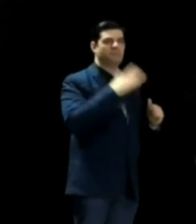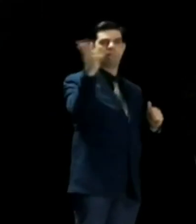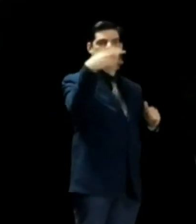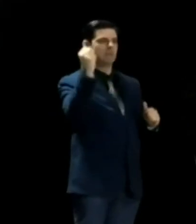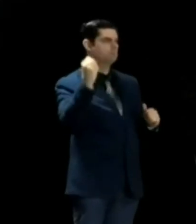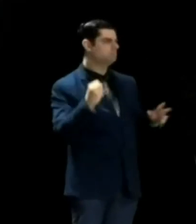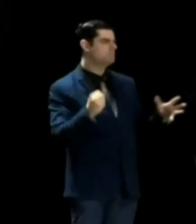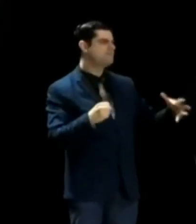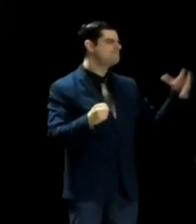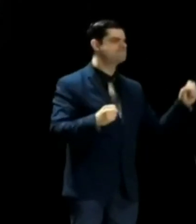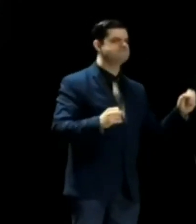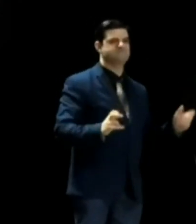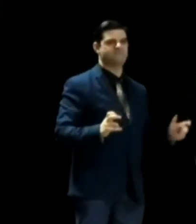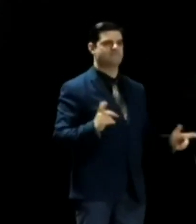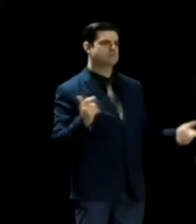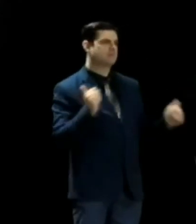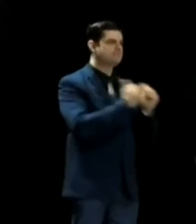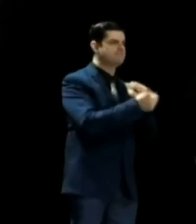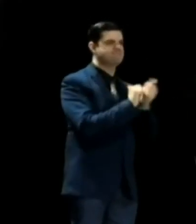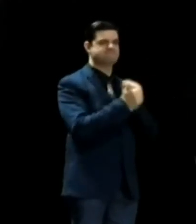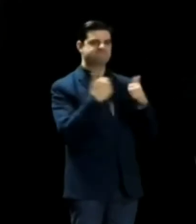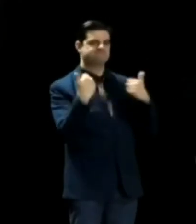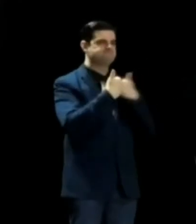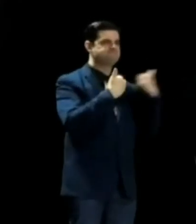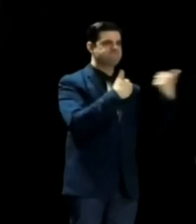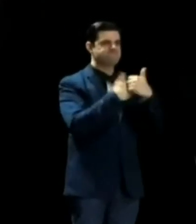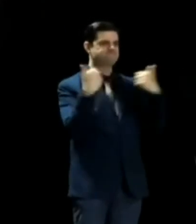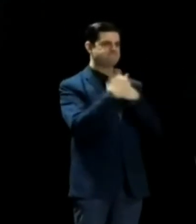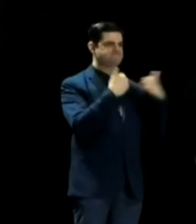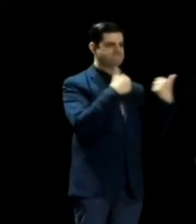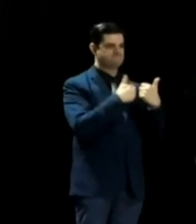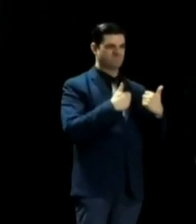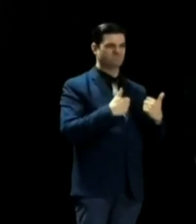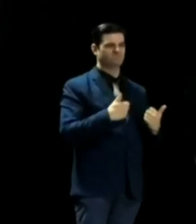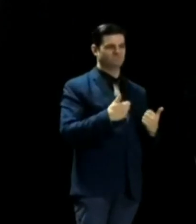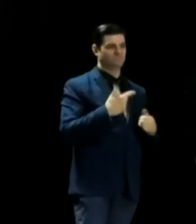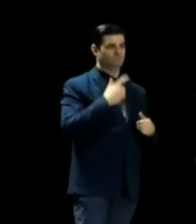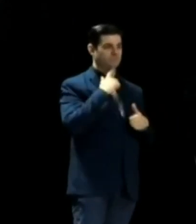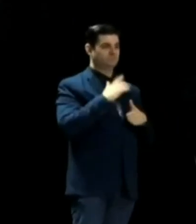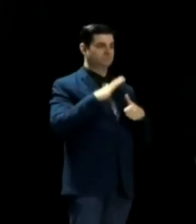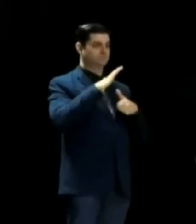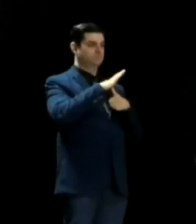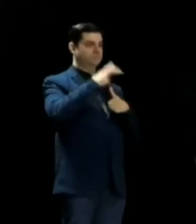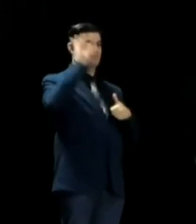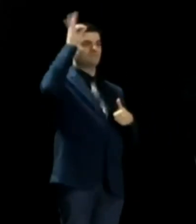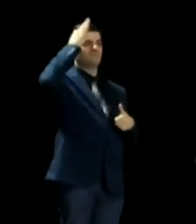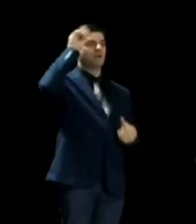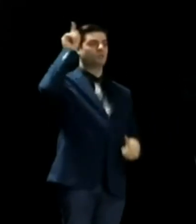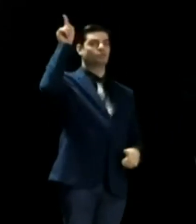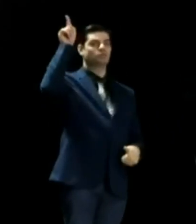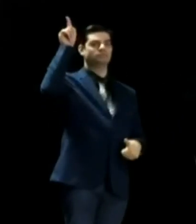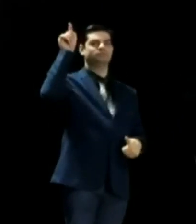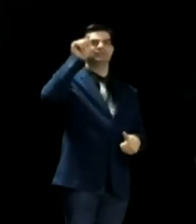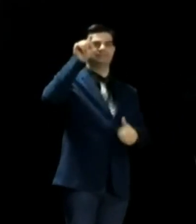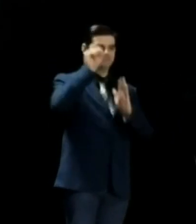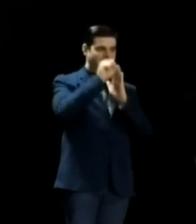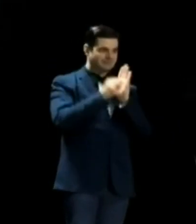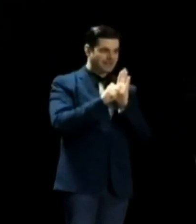have essentially the pecking order goes federal, then states, and then we're